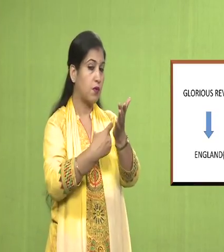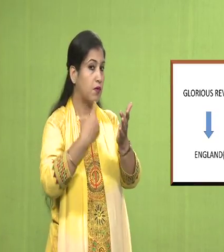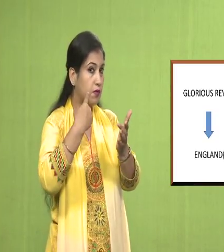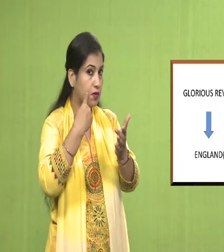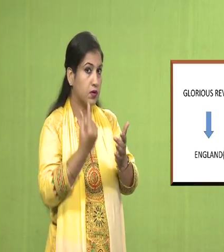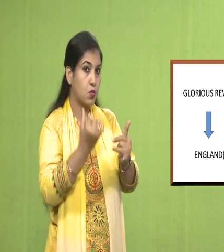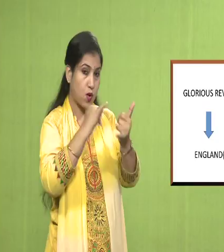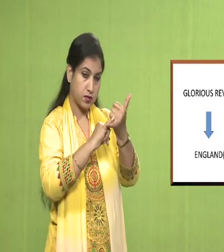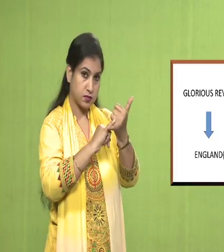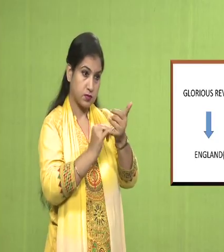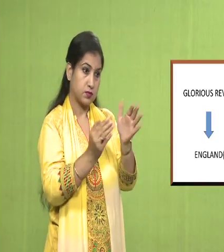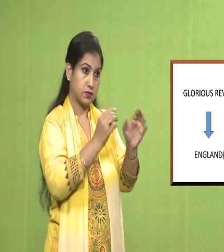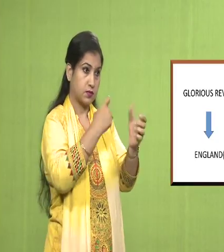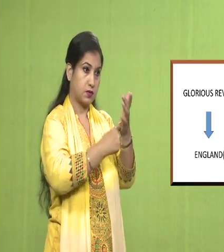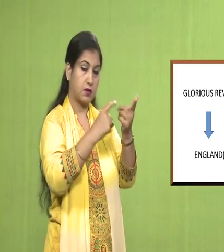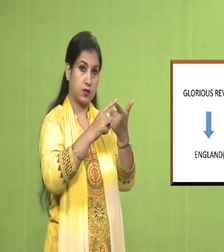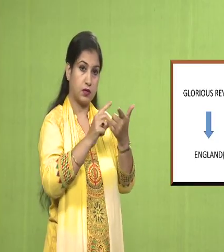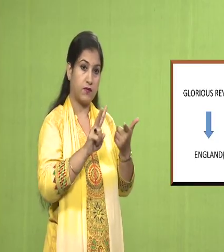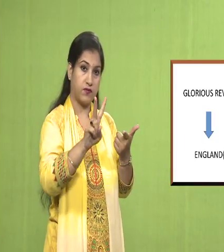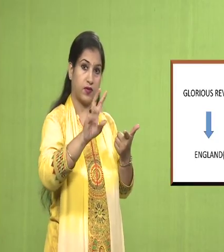inspiration for many movements